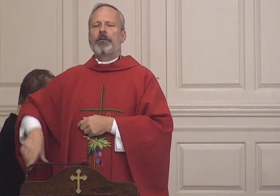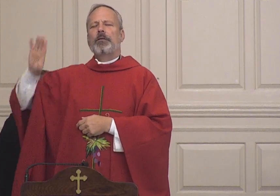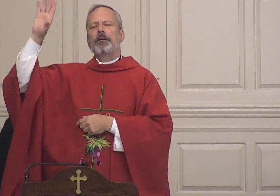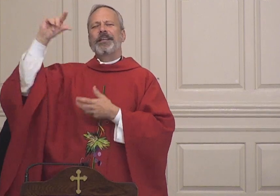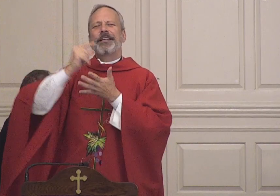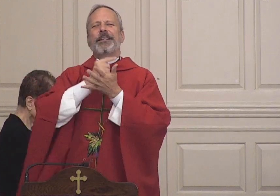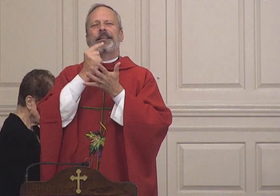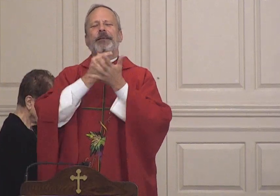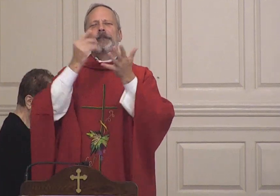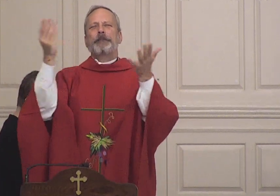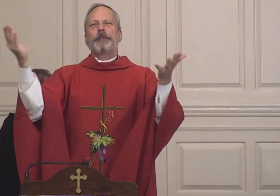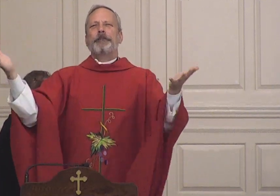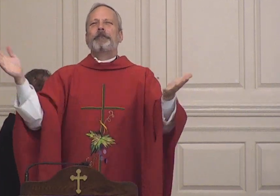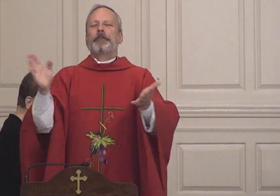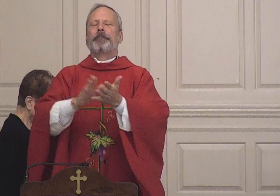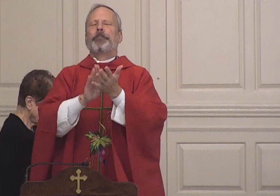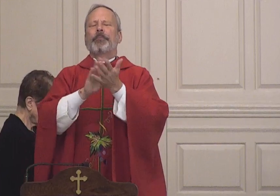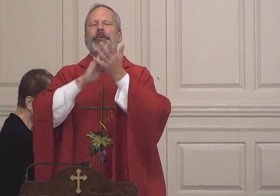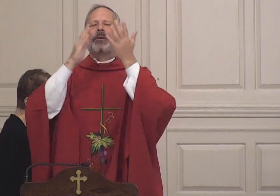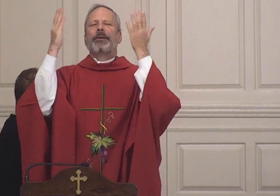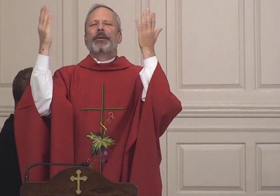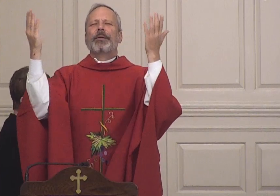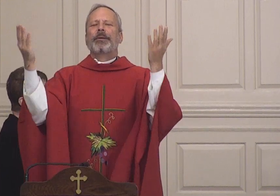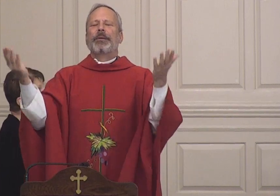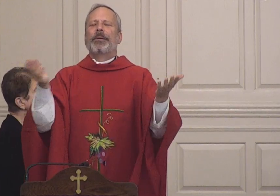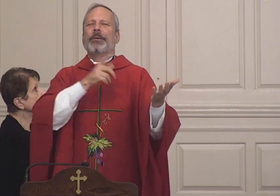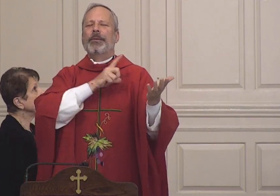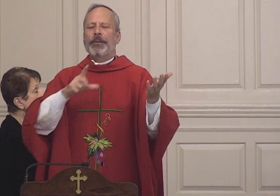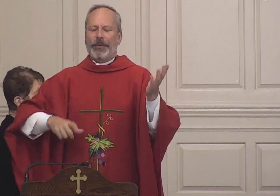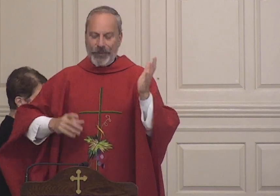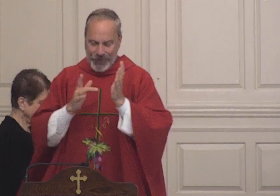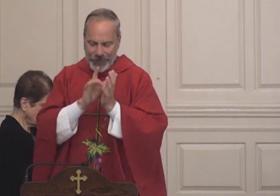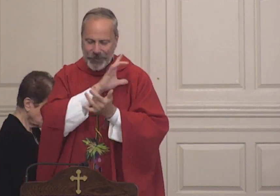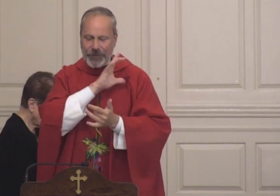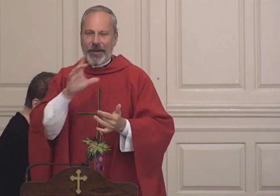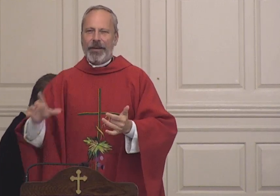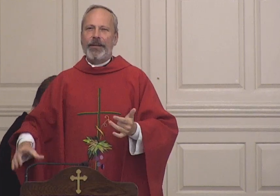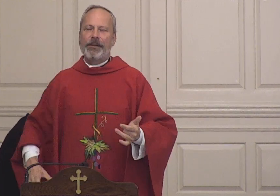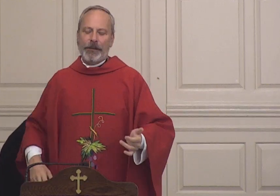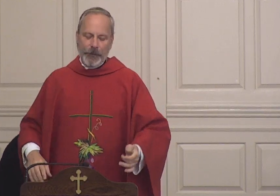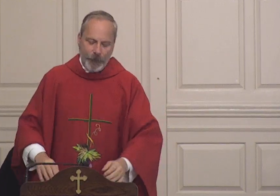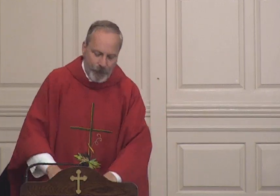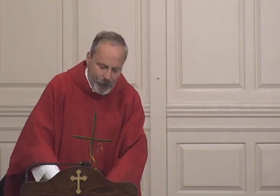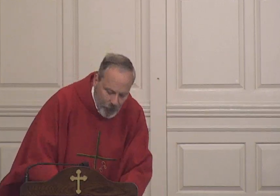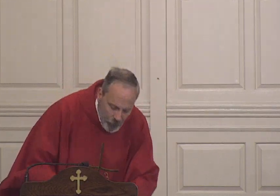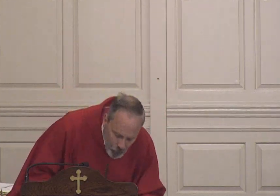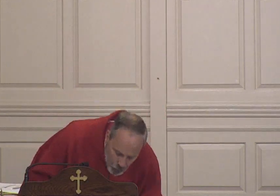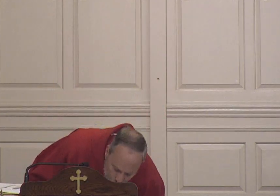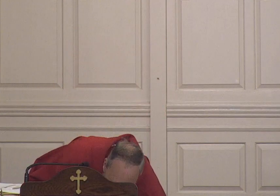The Gospel of the Lord. Praise to you, Lord Jesus Christ.